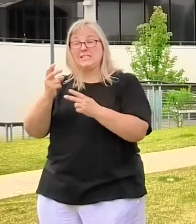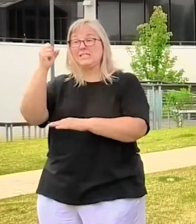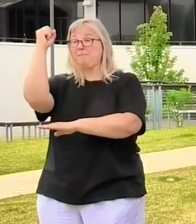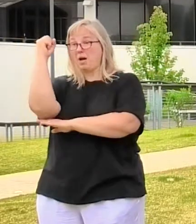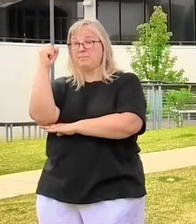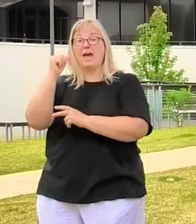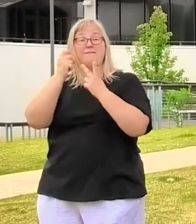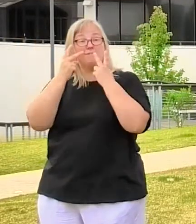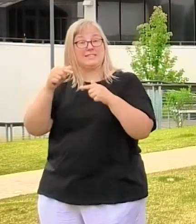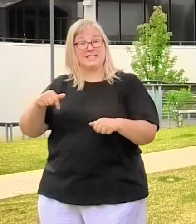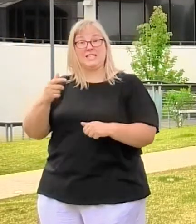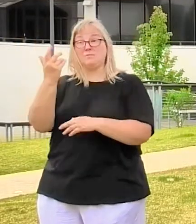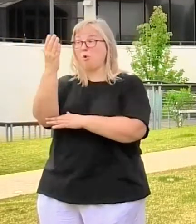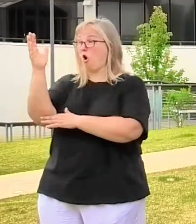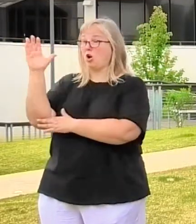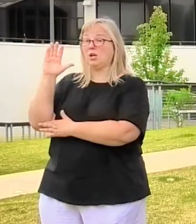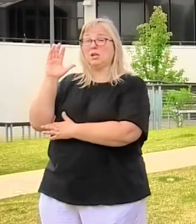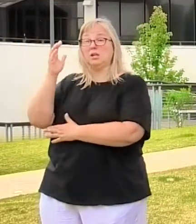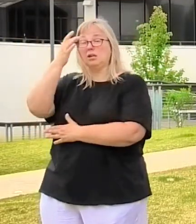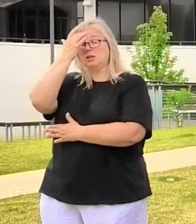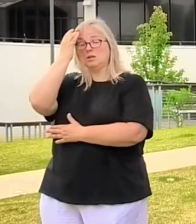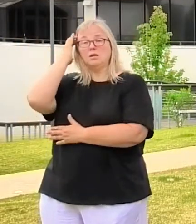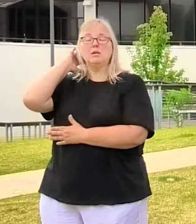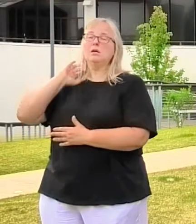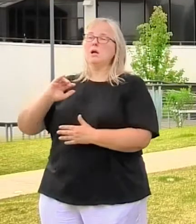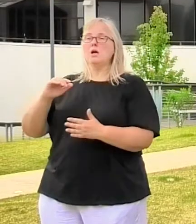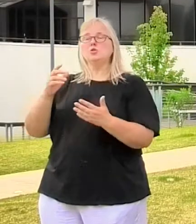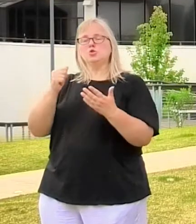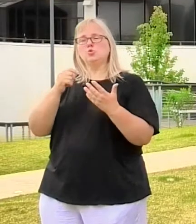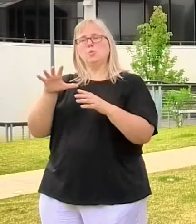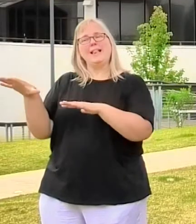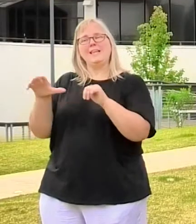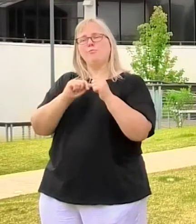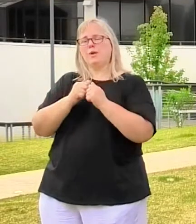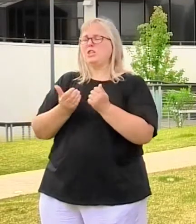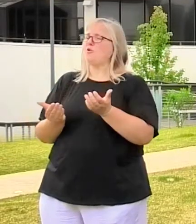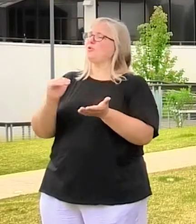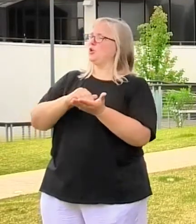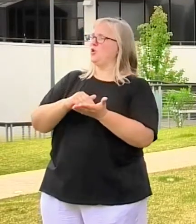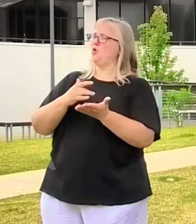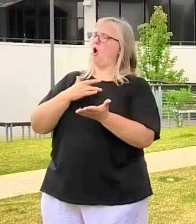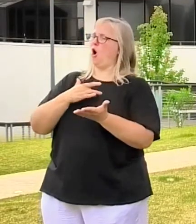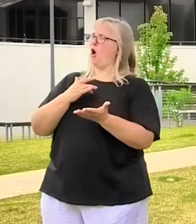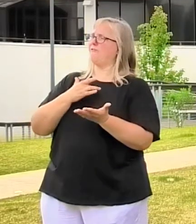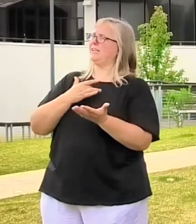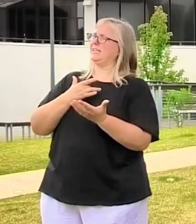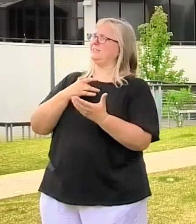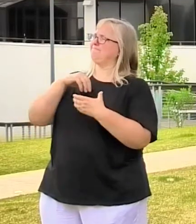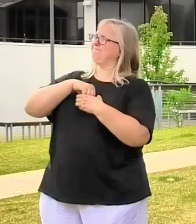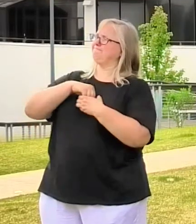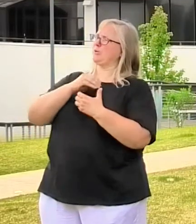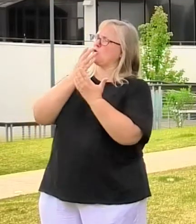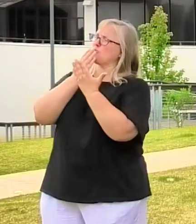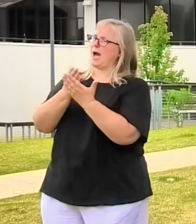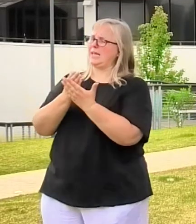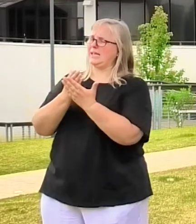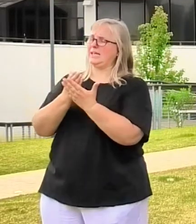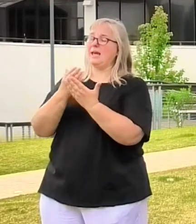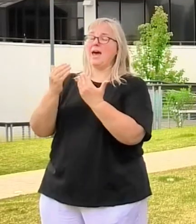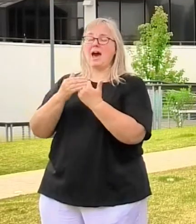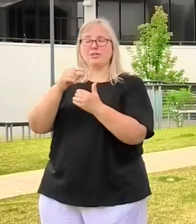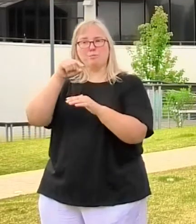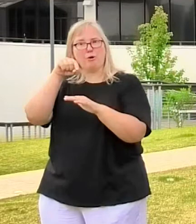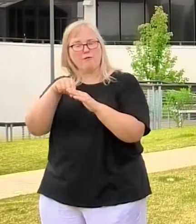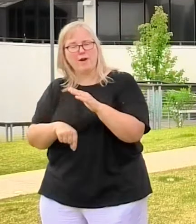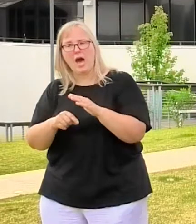visits this park to leave with the renewed heart of gratitude at the profound cost of military